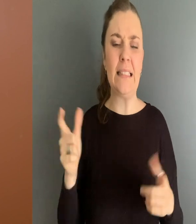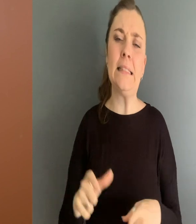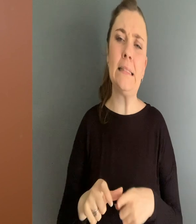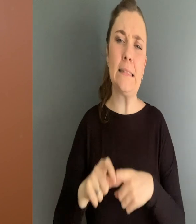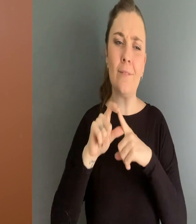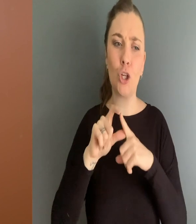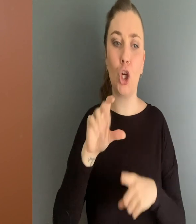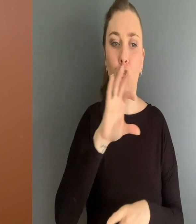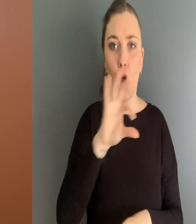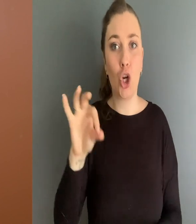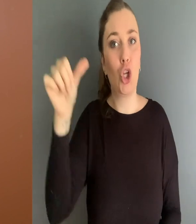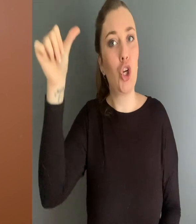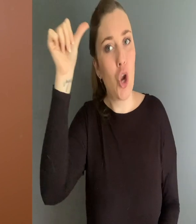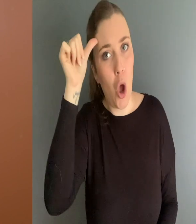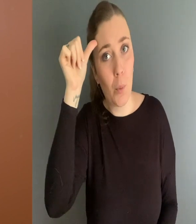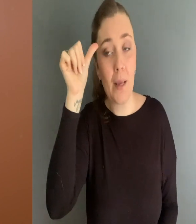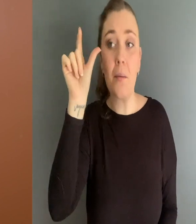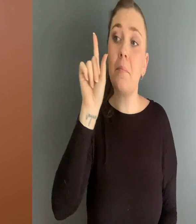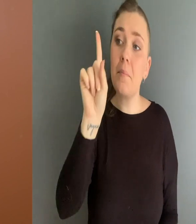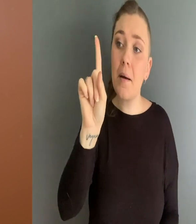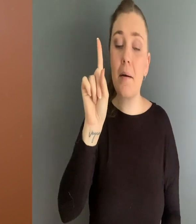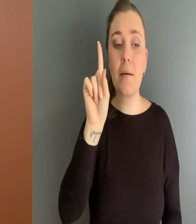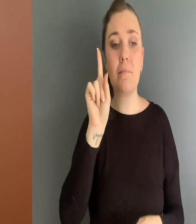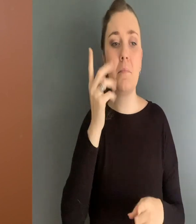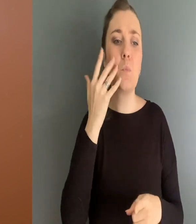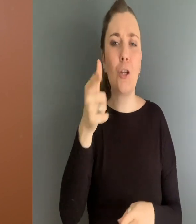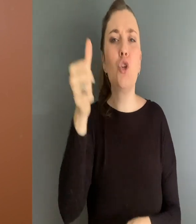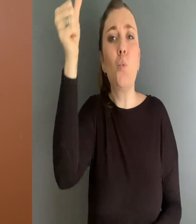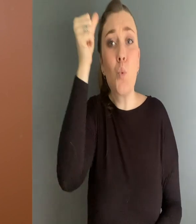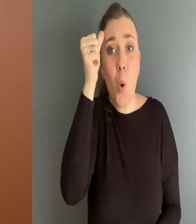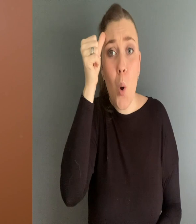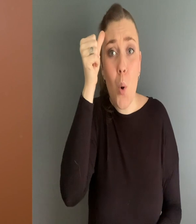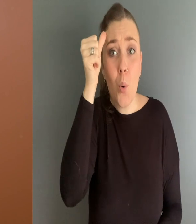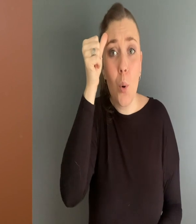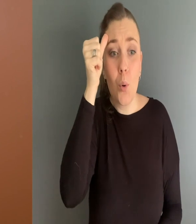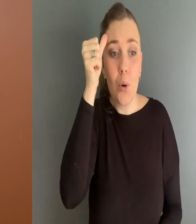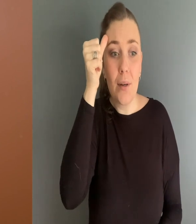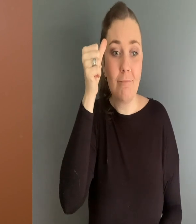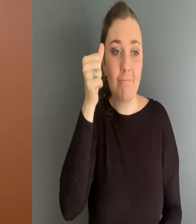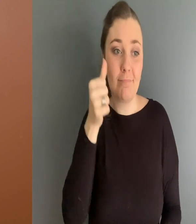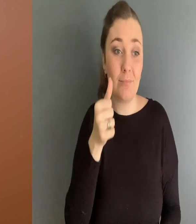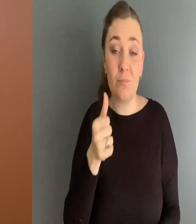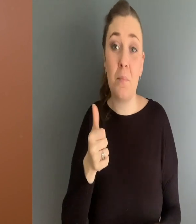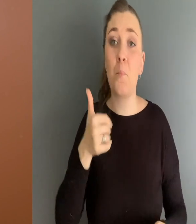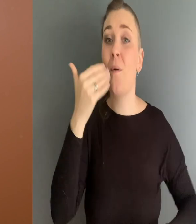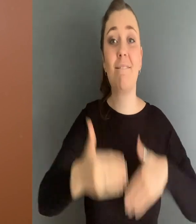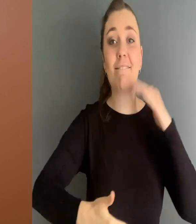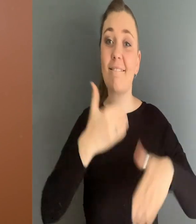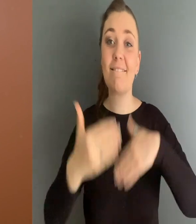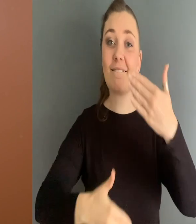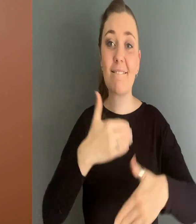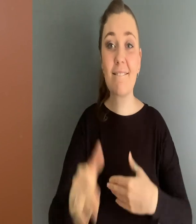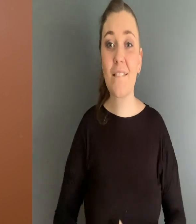not knowing about it but then when you know it you move on with it